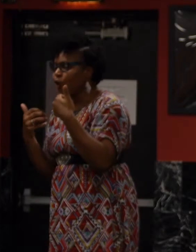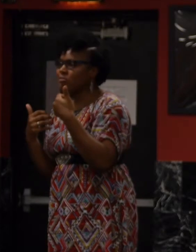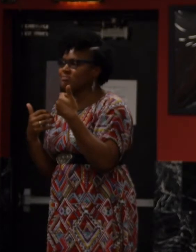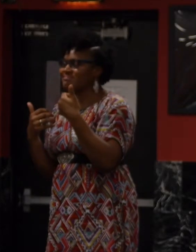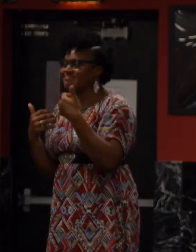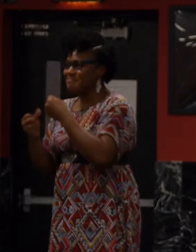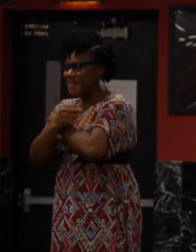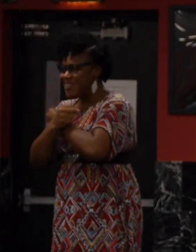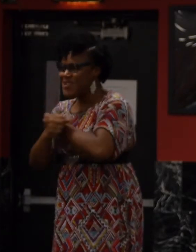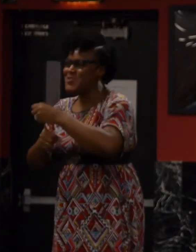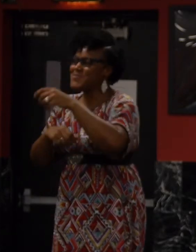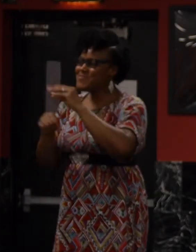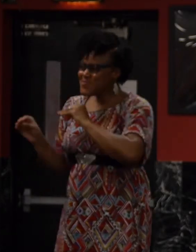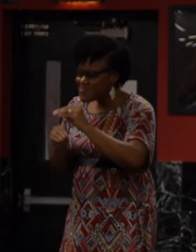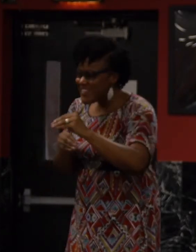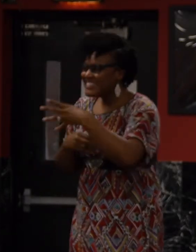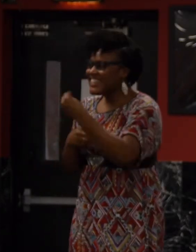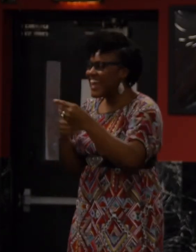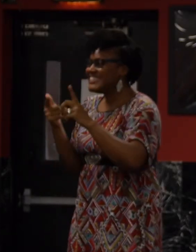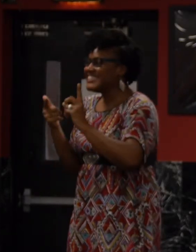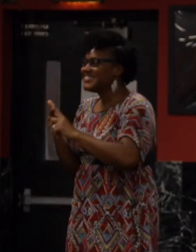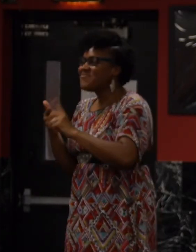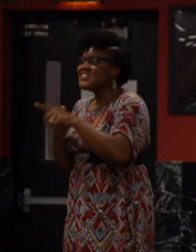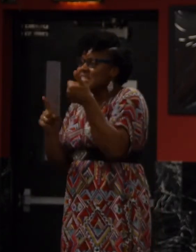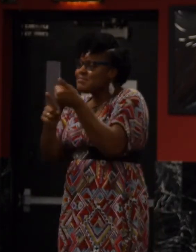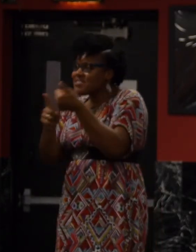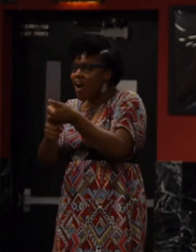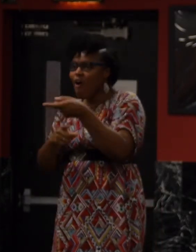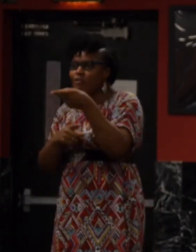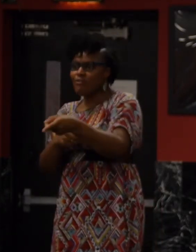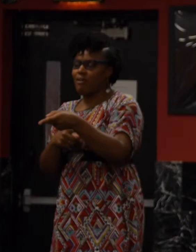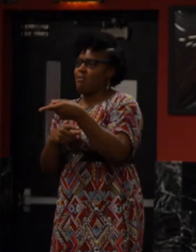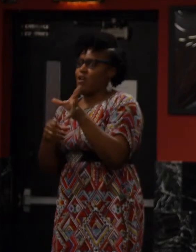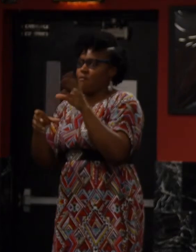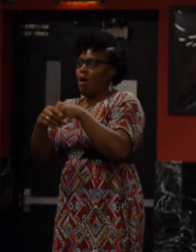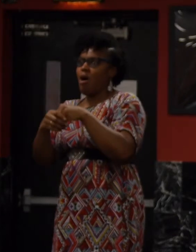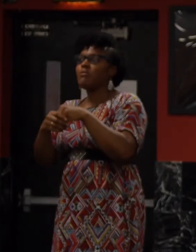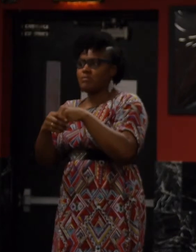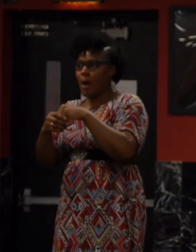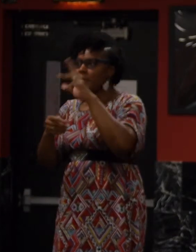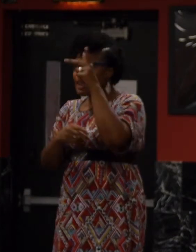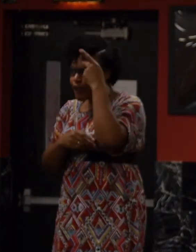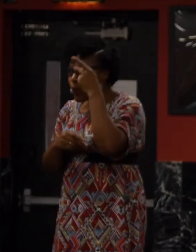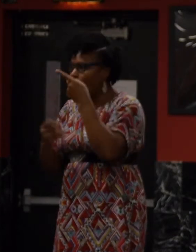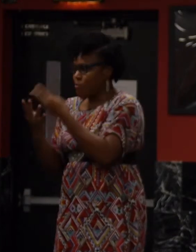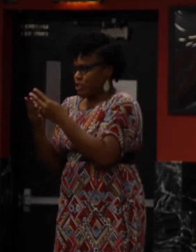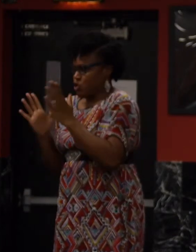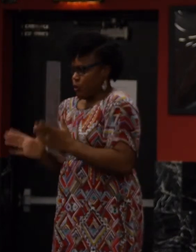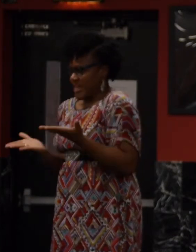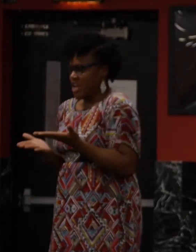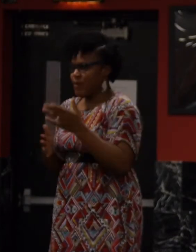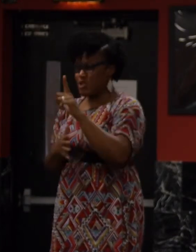group. And he actually himself was a political prisoner here in the United States